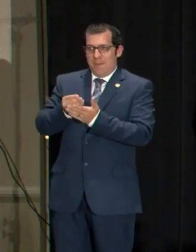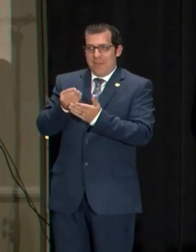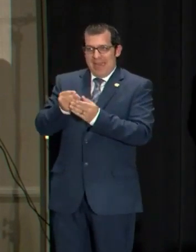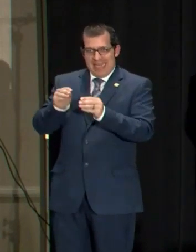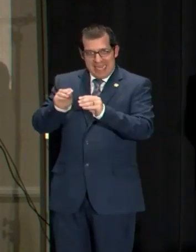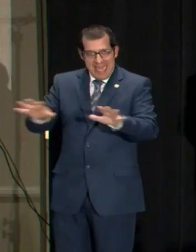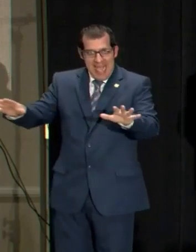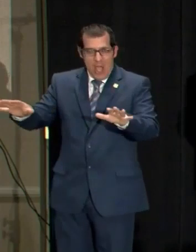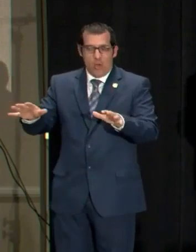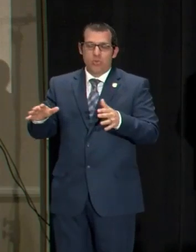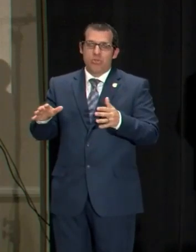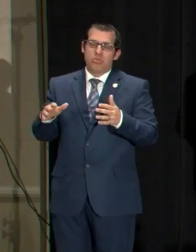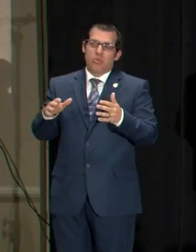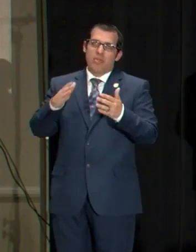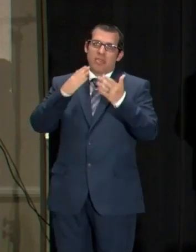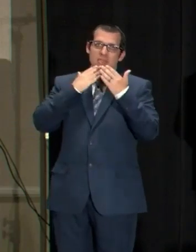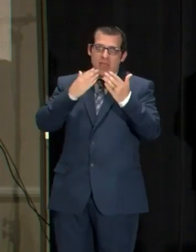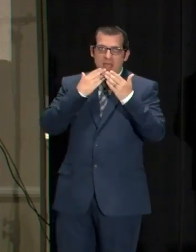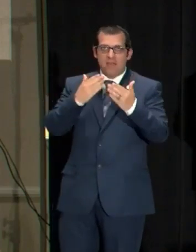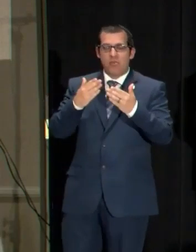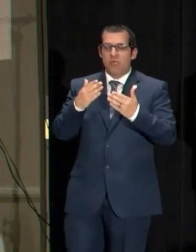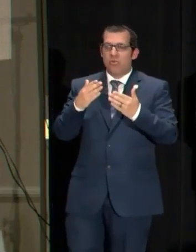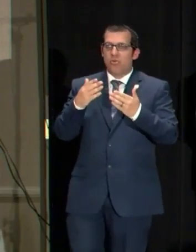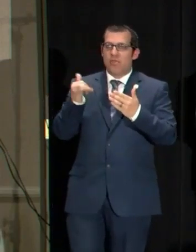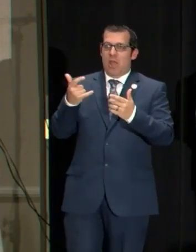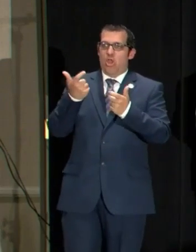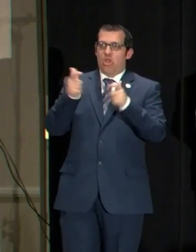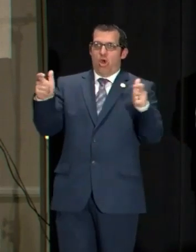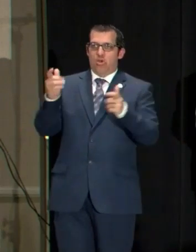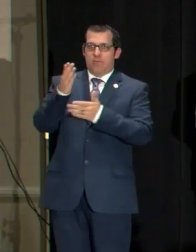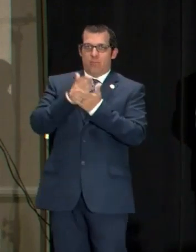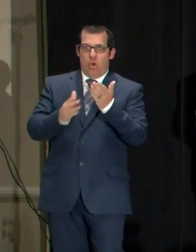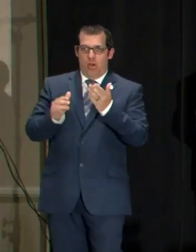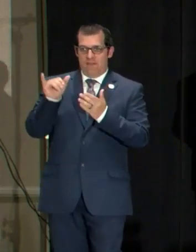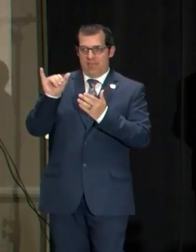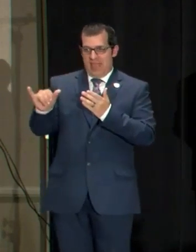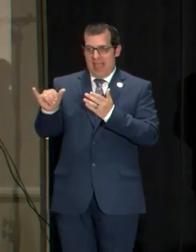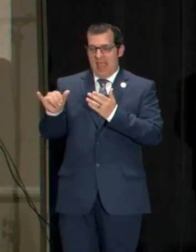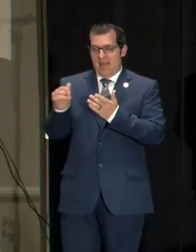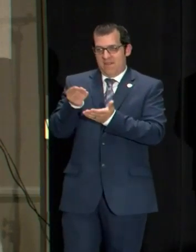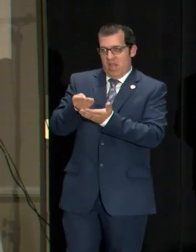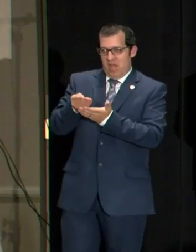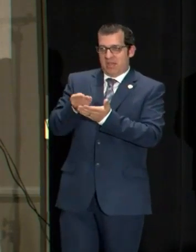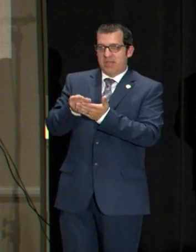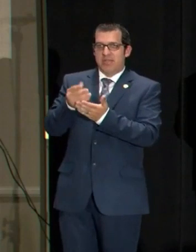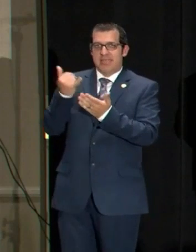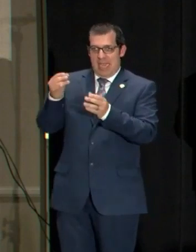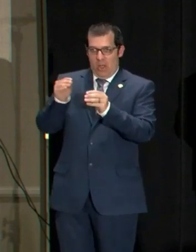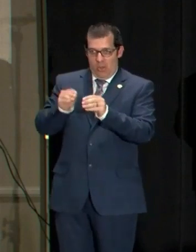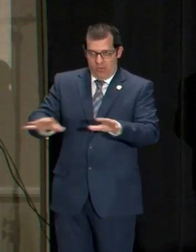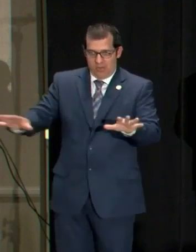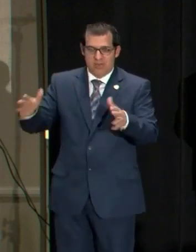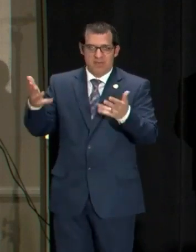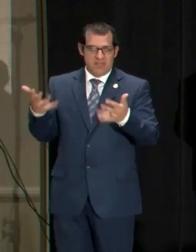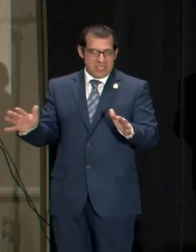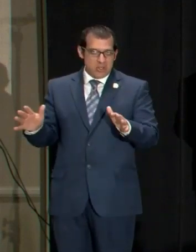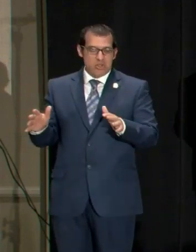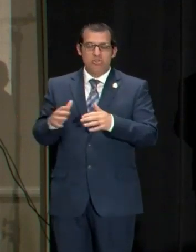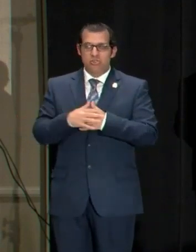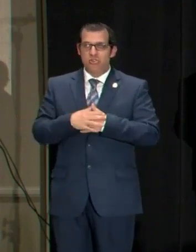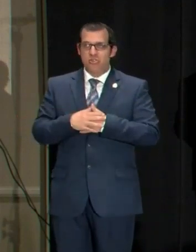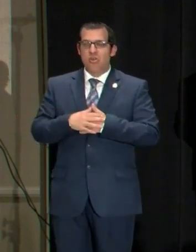out. Thank goodness the largest portion of those funds are out right now,